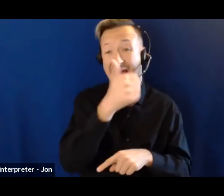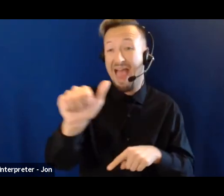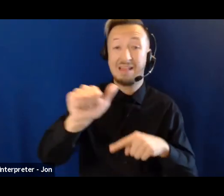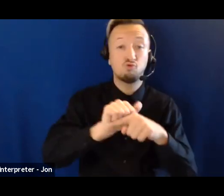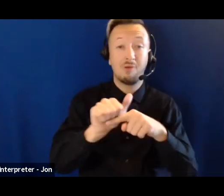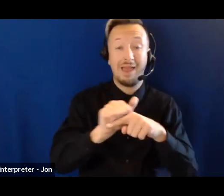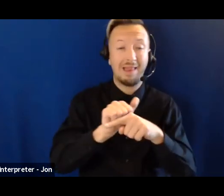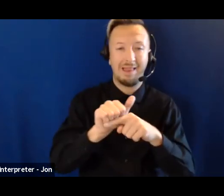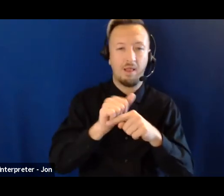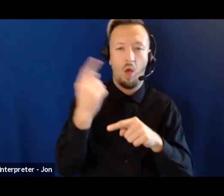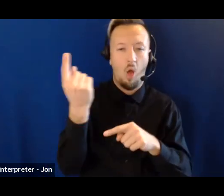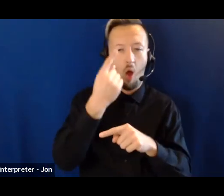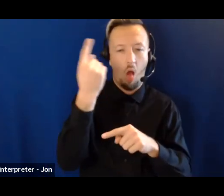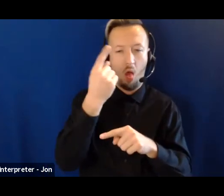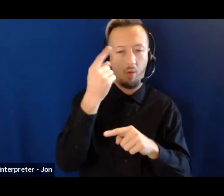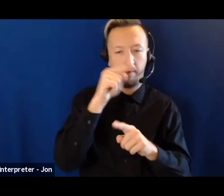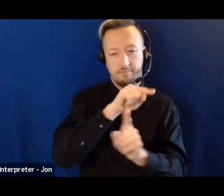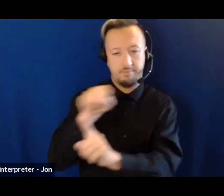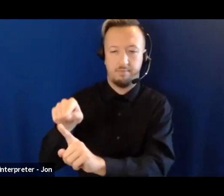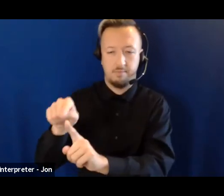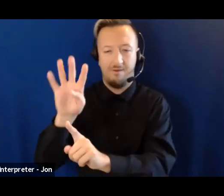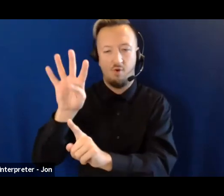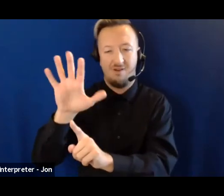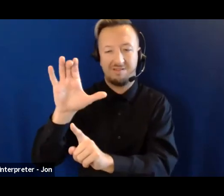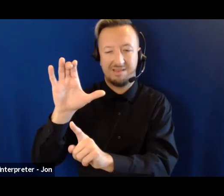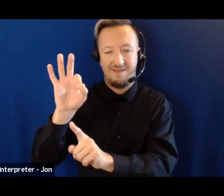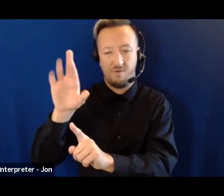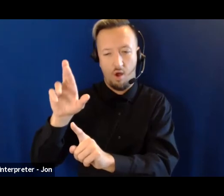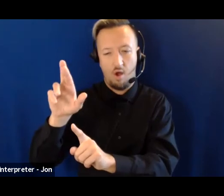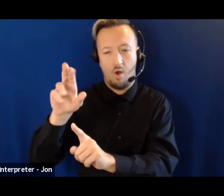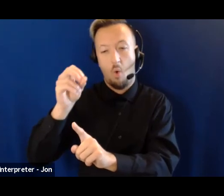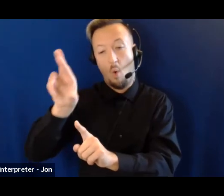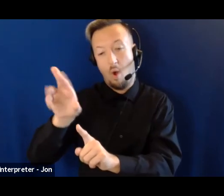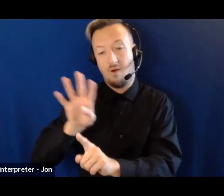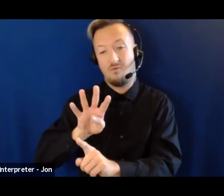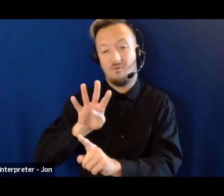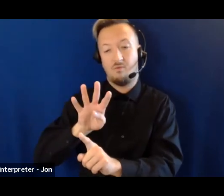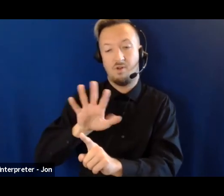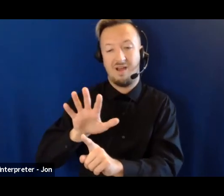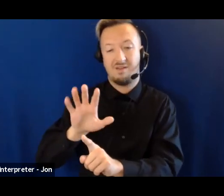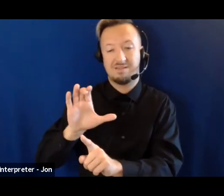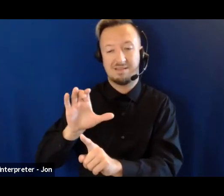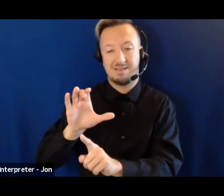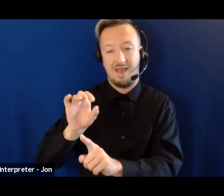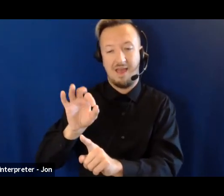to the 45 CFR or the 2 CFR 200. And